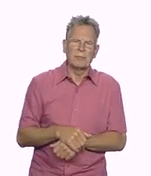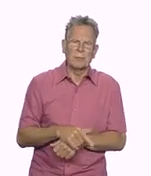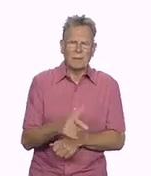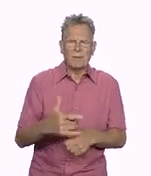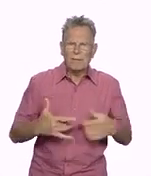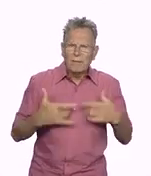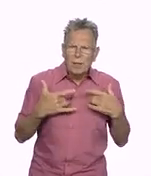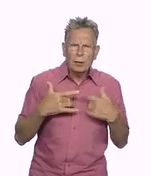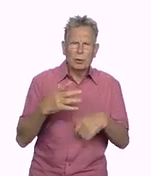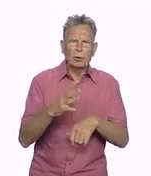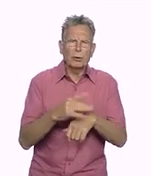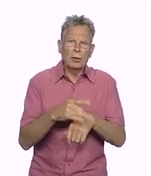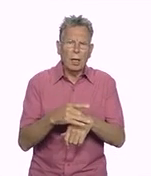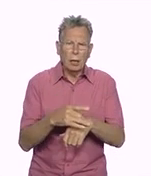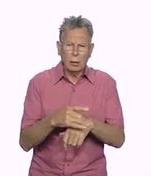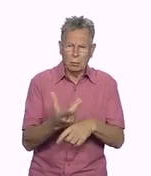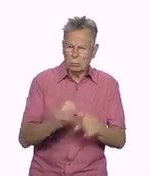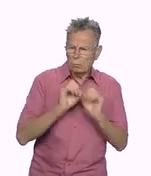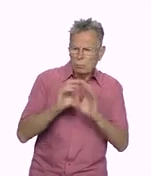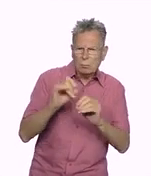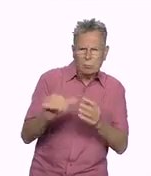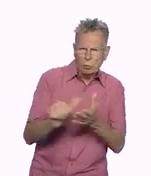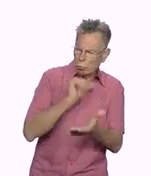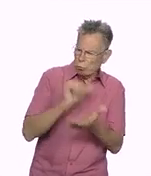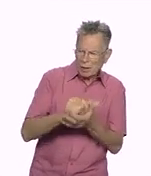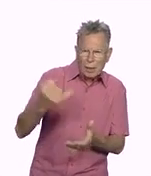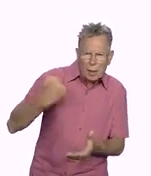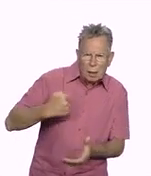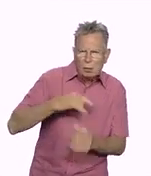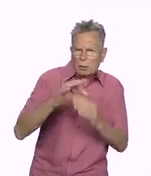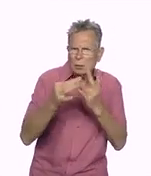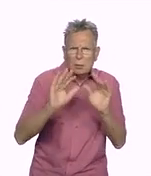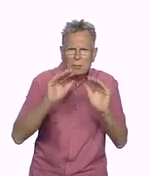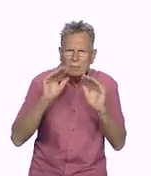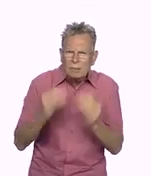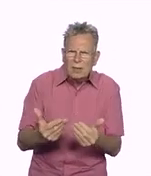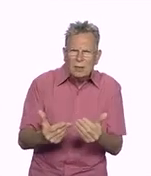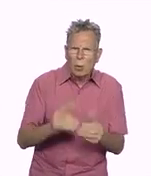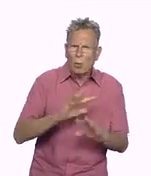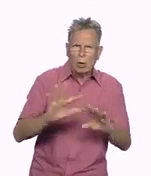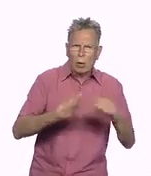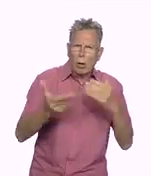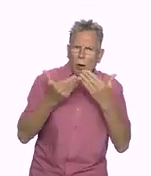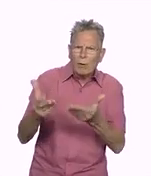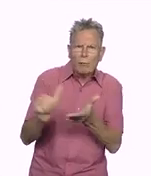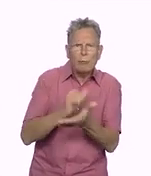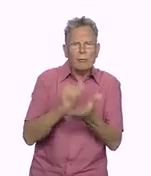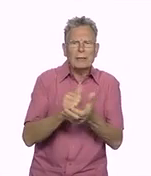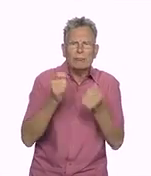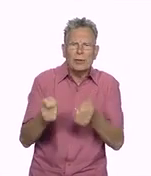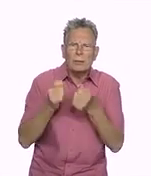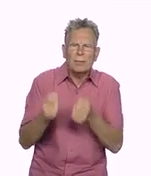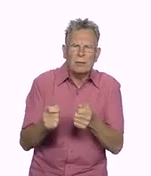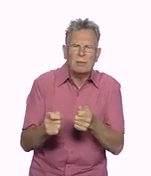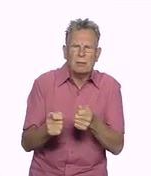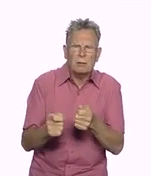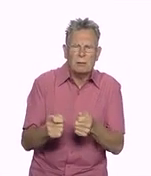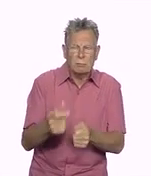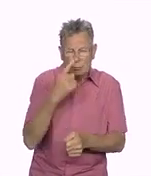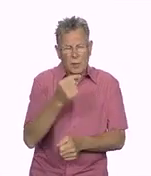If you feel your doctor has not made the right diagnosis or is not offering the right treatment, you can ask for a second opinion from